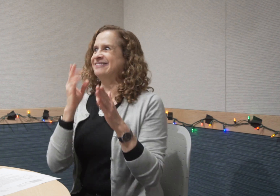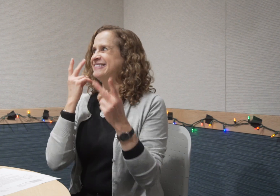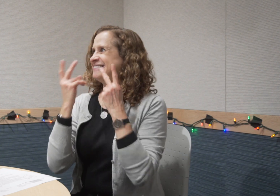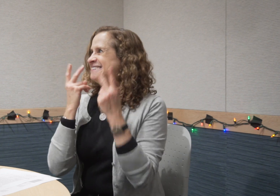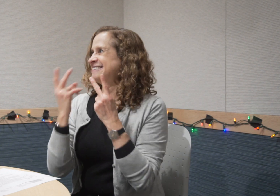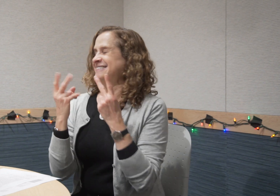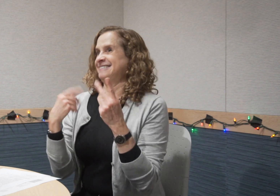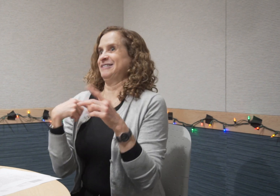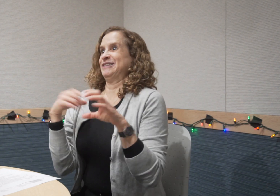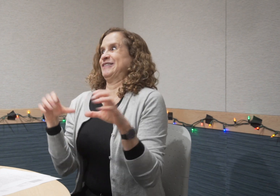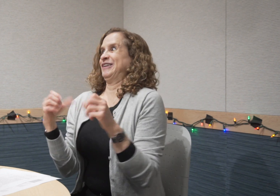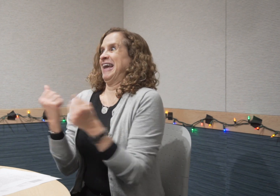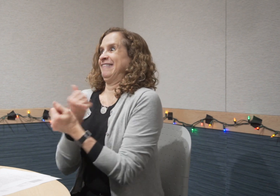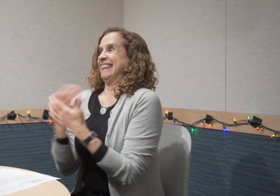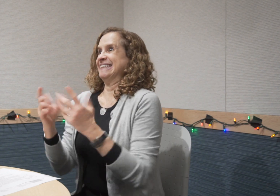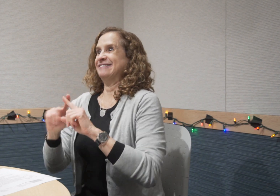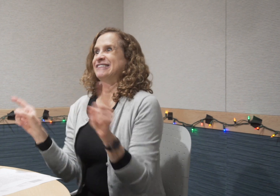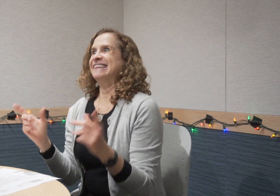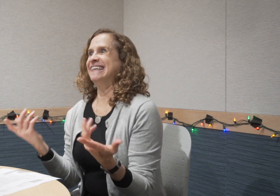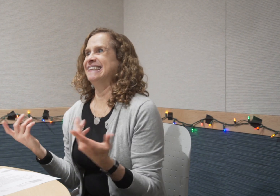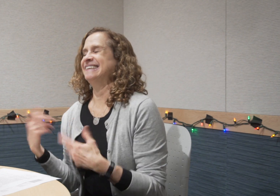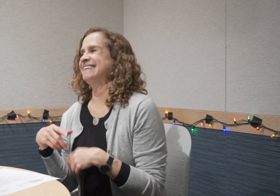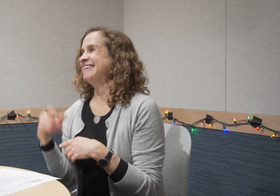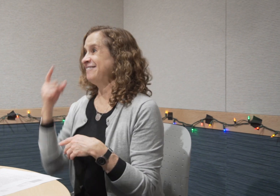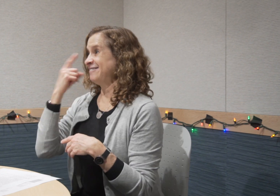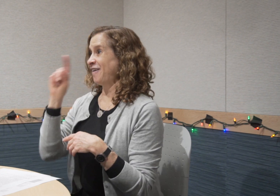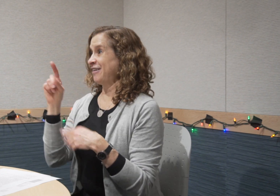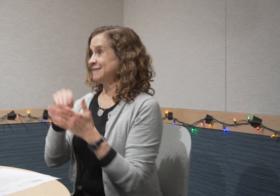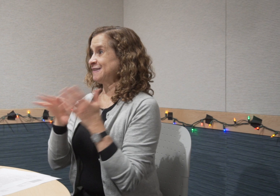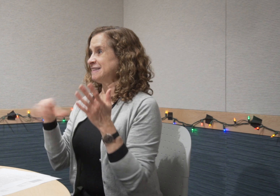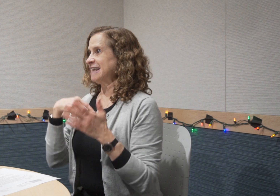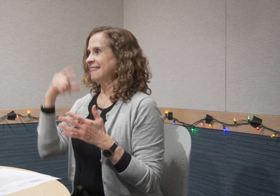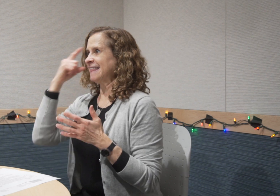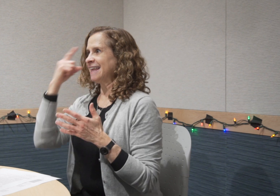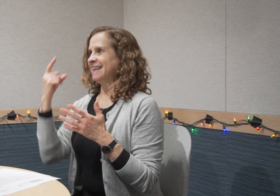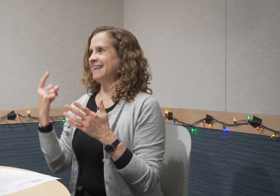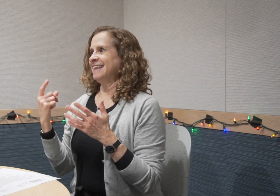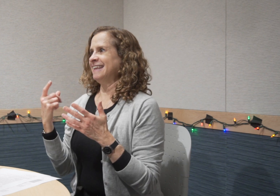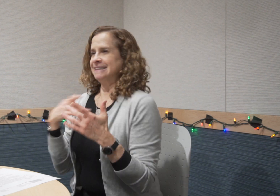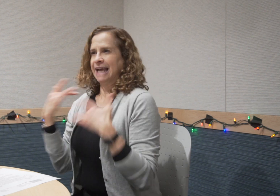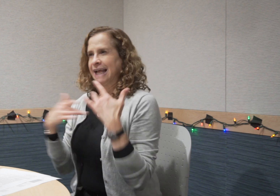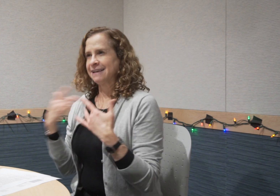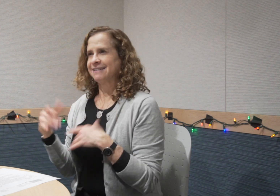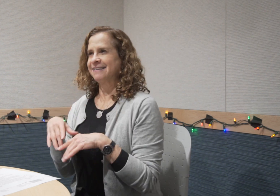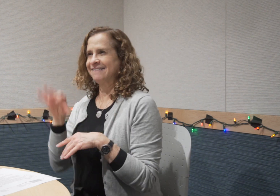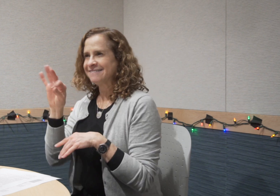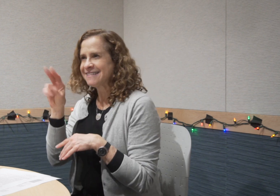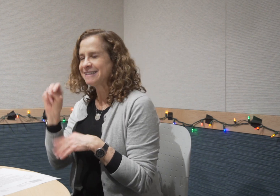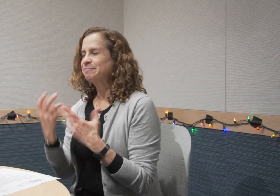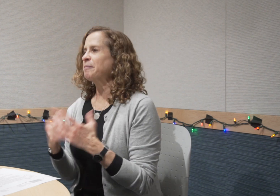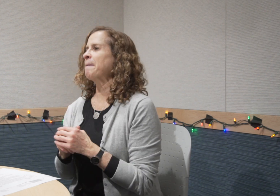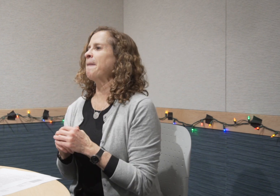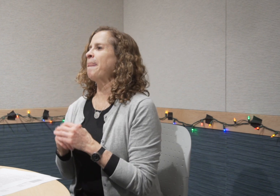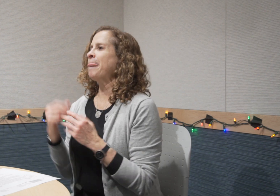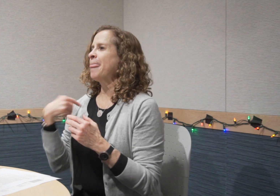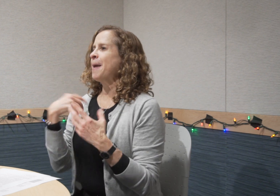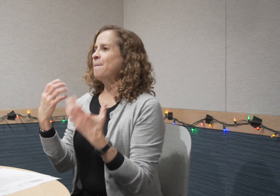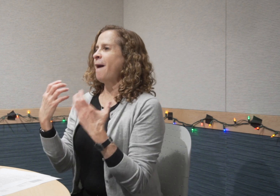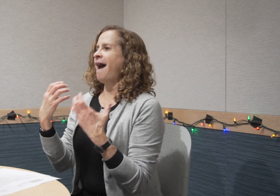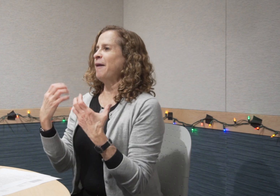Spoken language is very different from a visual language. So for the students, I think it's very exciting. It's very